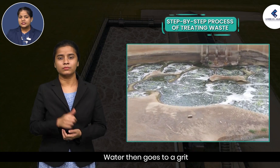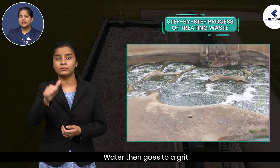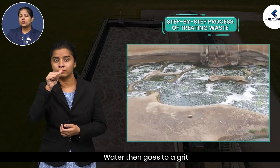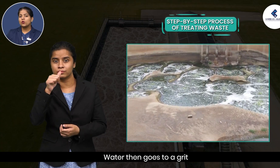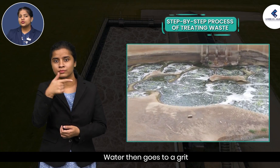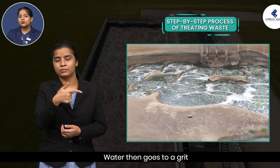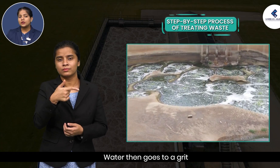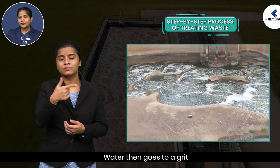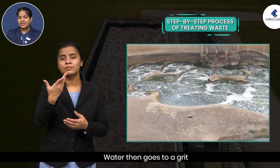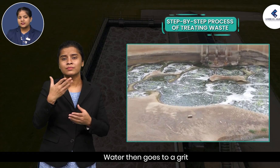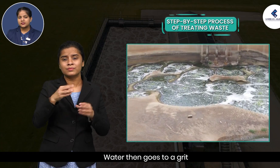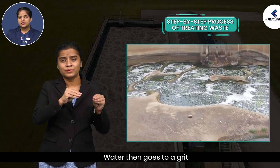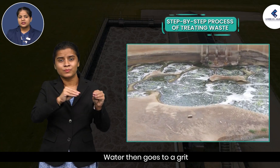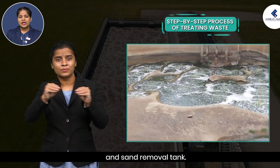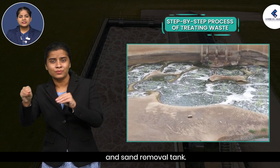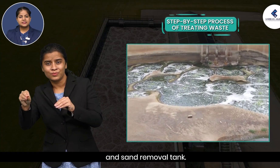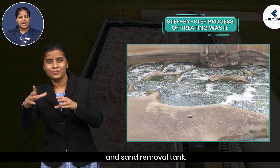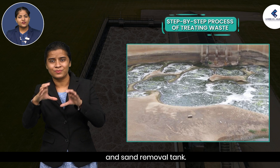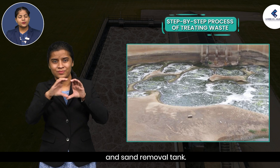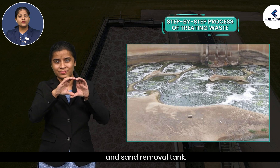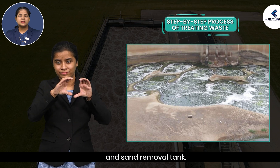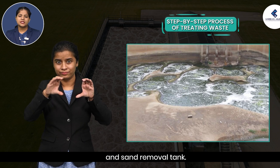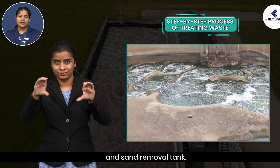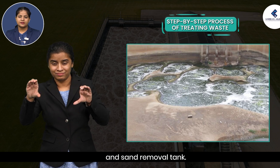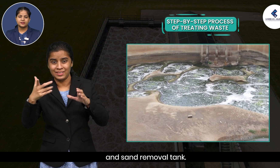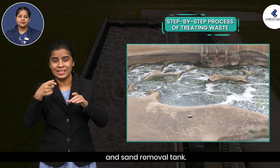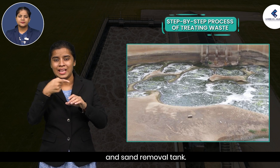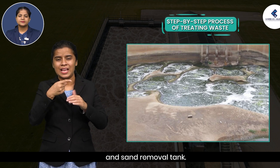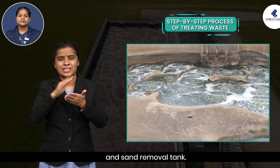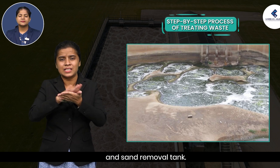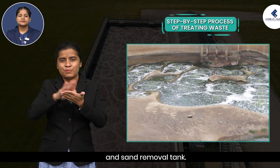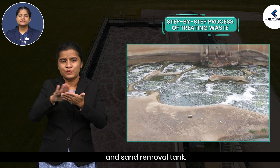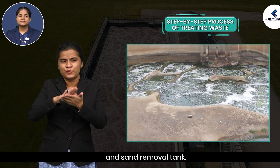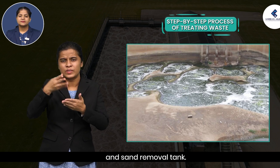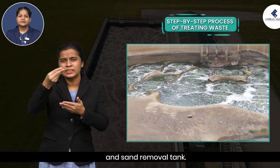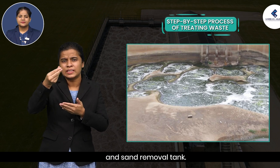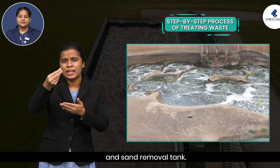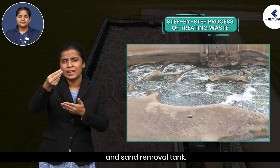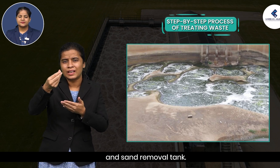Water then goes to a grate and sand removal tank.